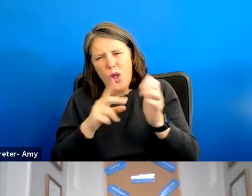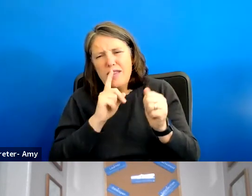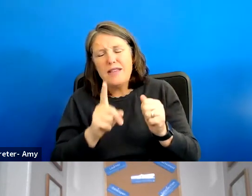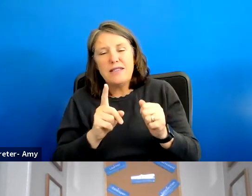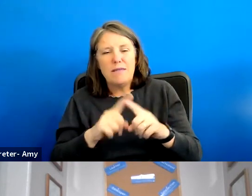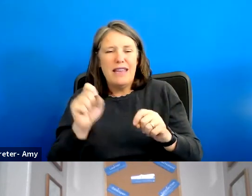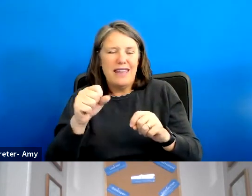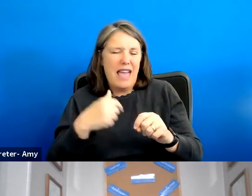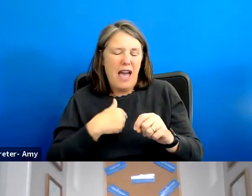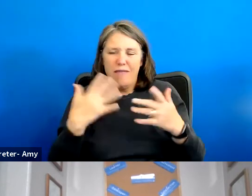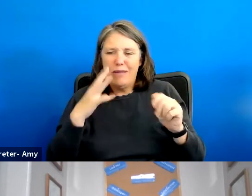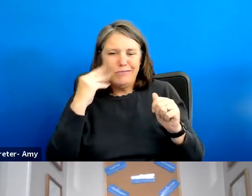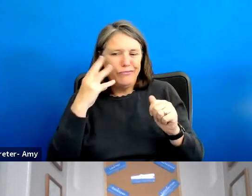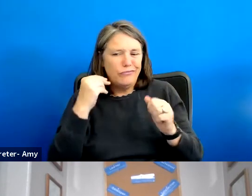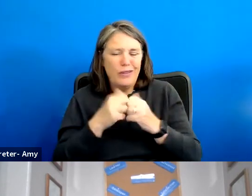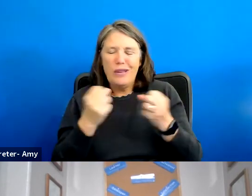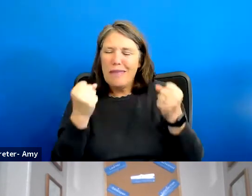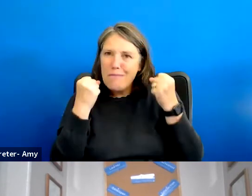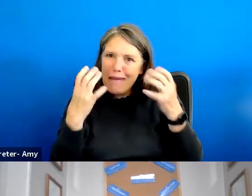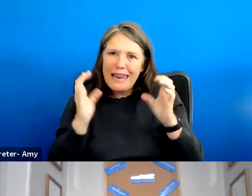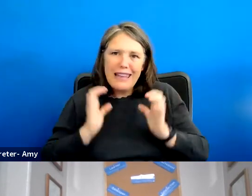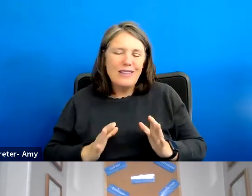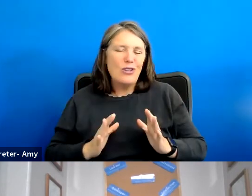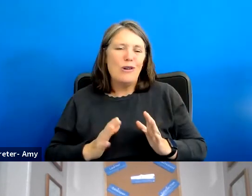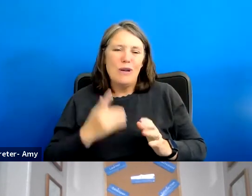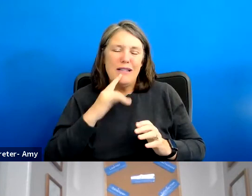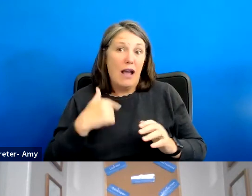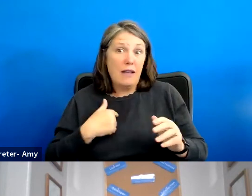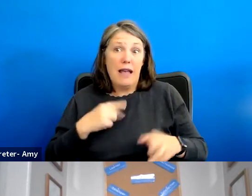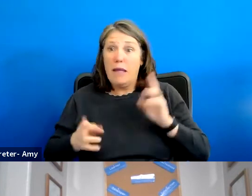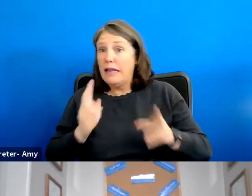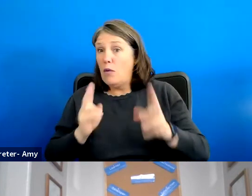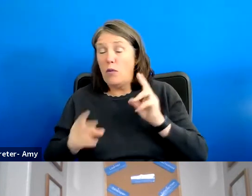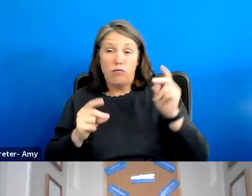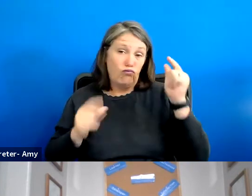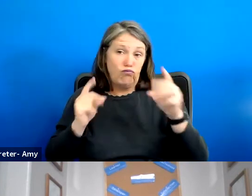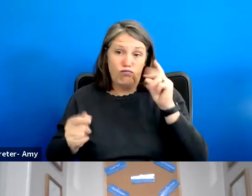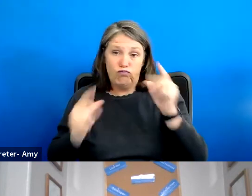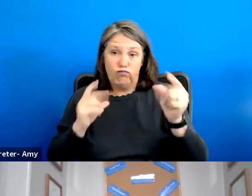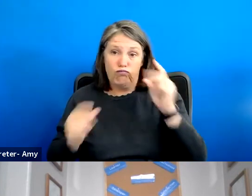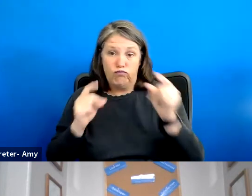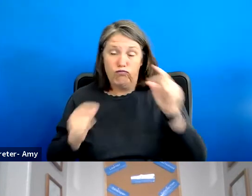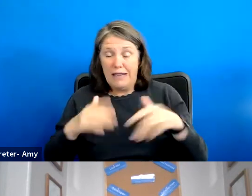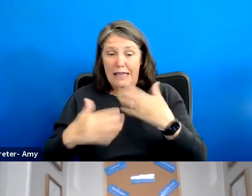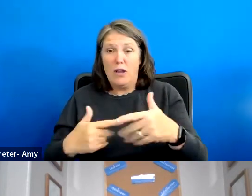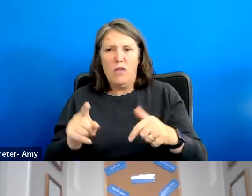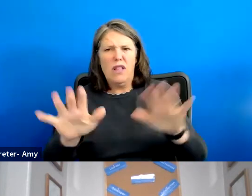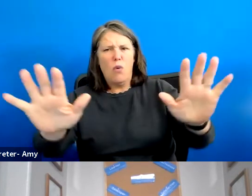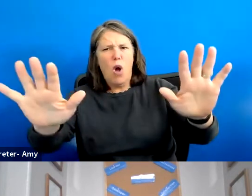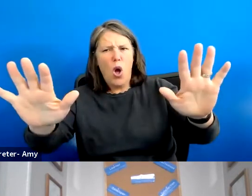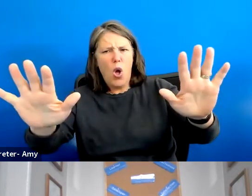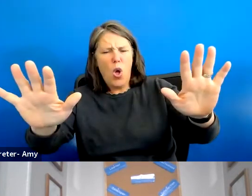yeah, I've been through that with many of my consumers. And so it's kind of like, because I'm in a rush, girl, let's get you out of here. Let's go. And they're like, but